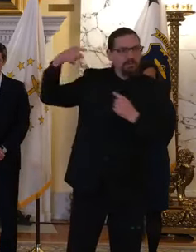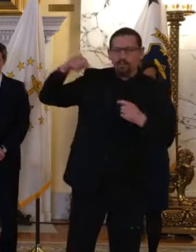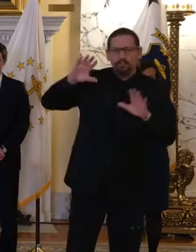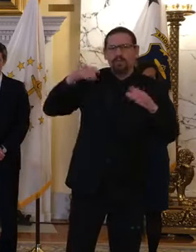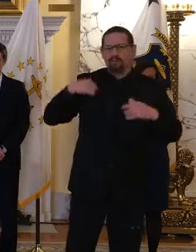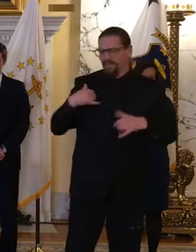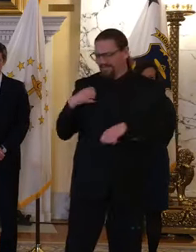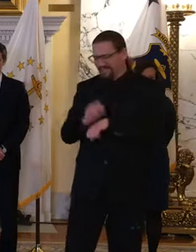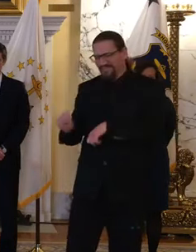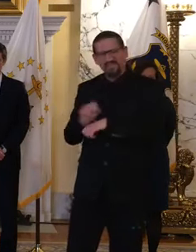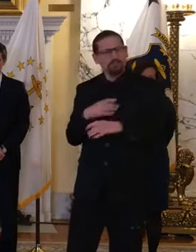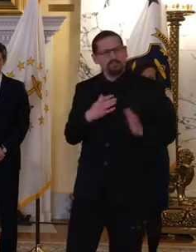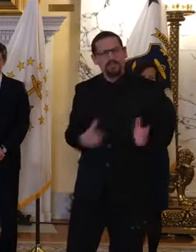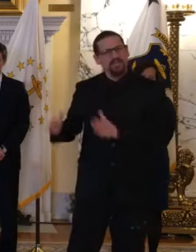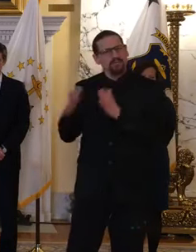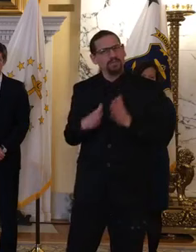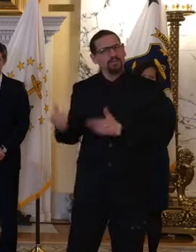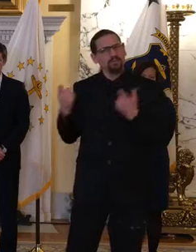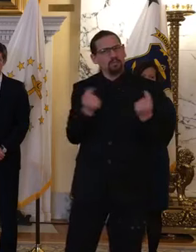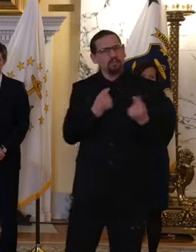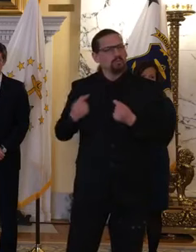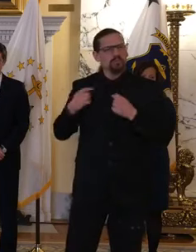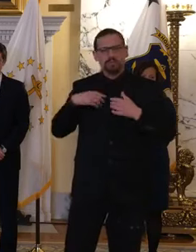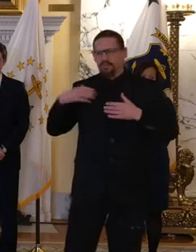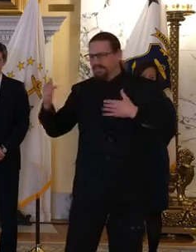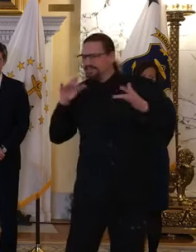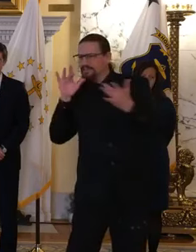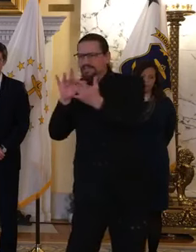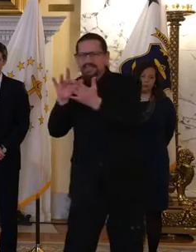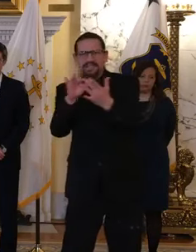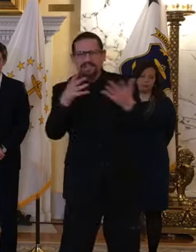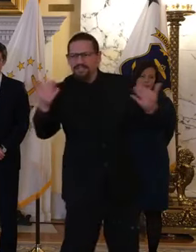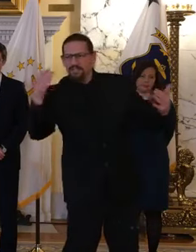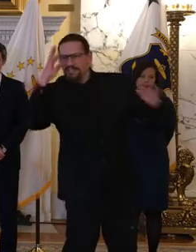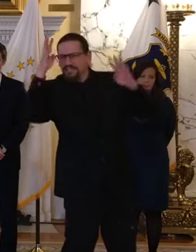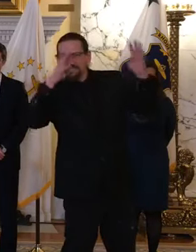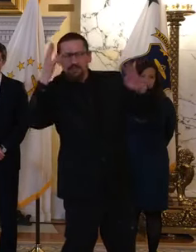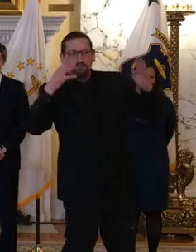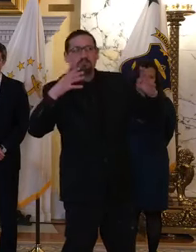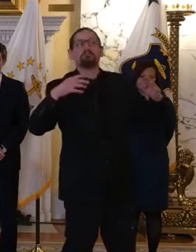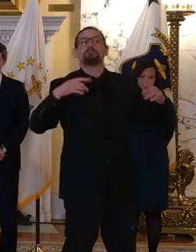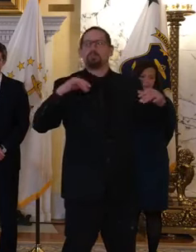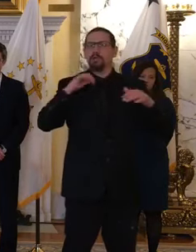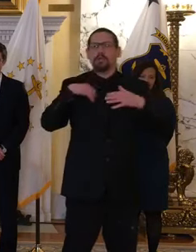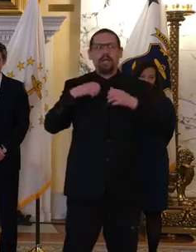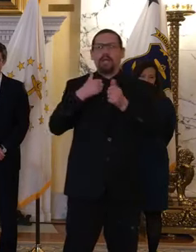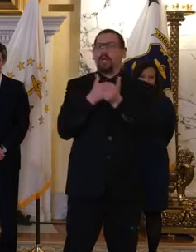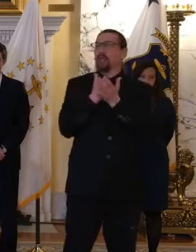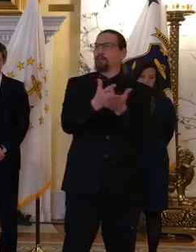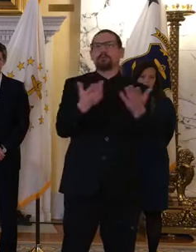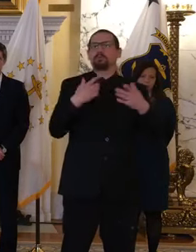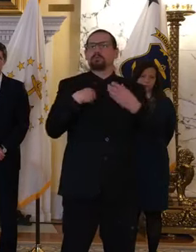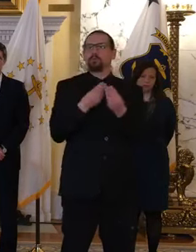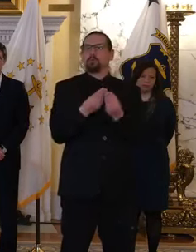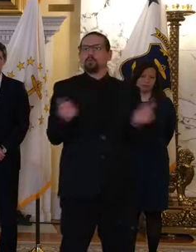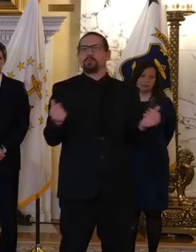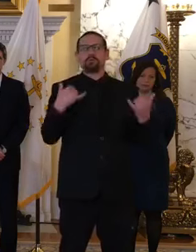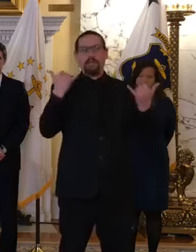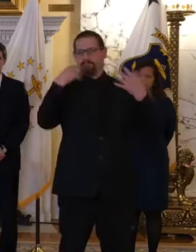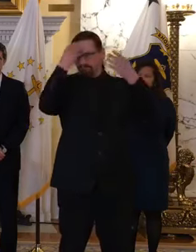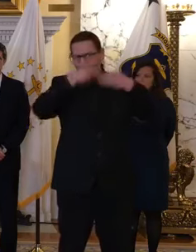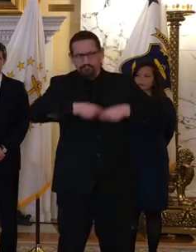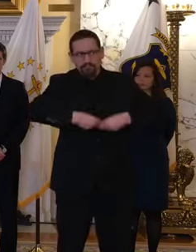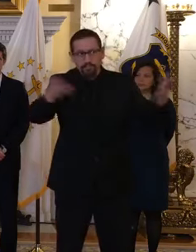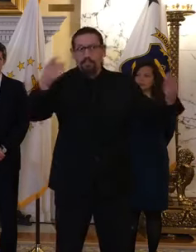solutions. Today, I'm very proud to announce that all households that have a smartphone with